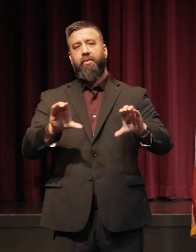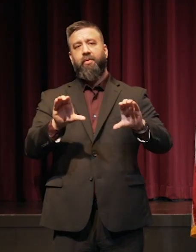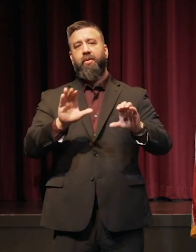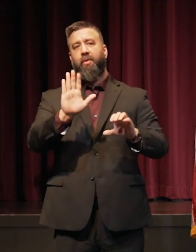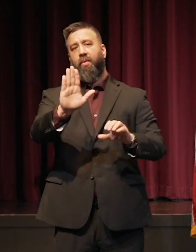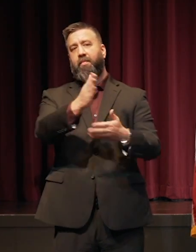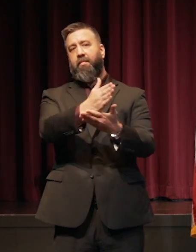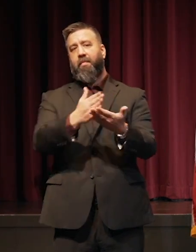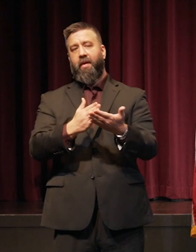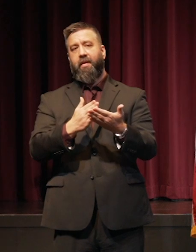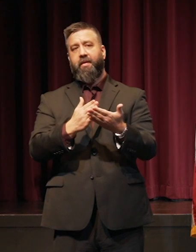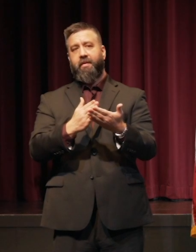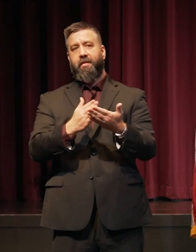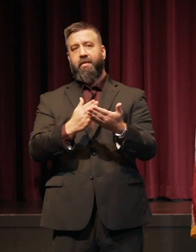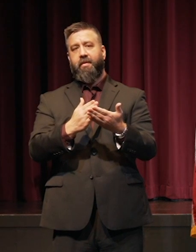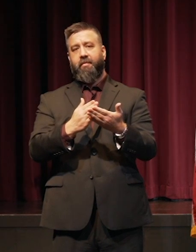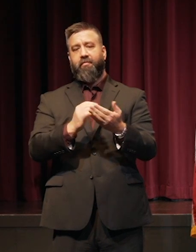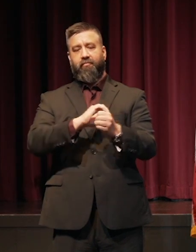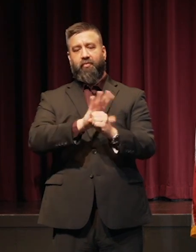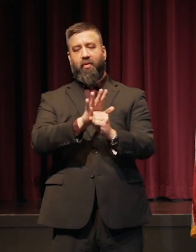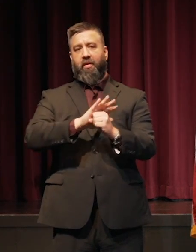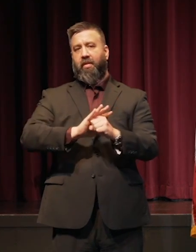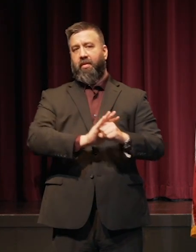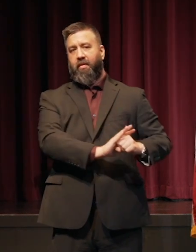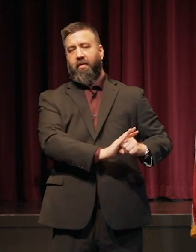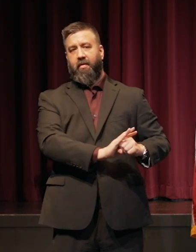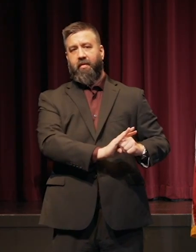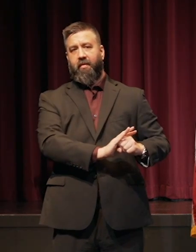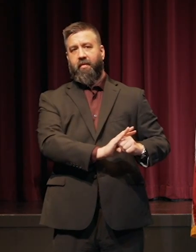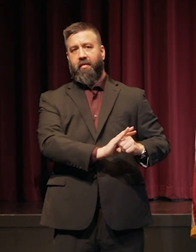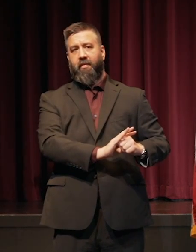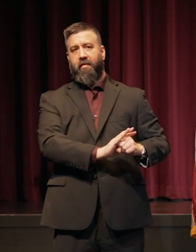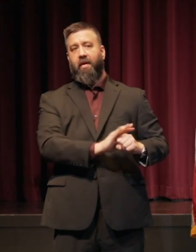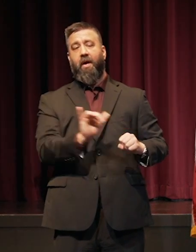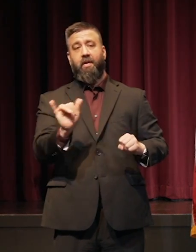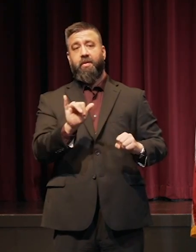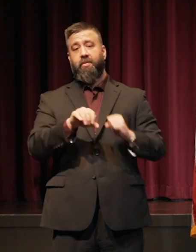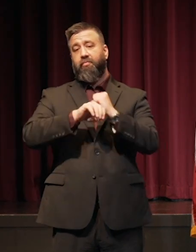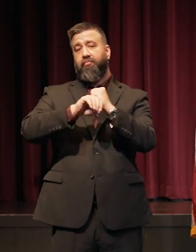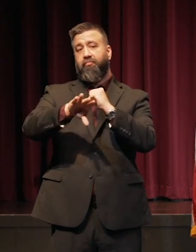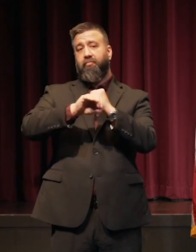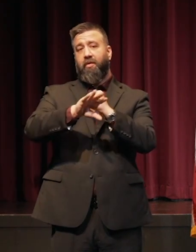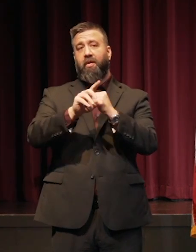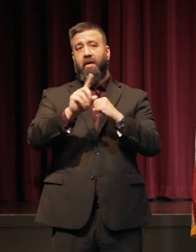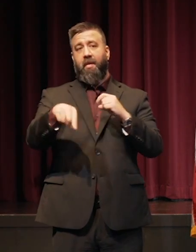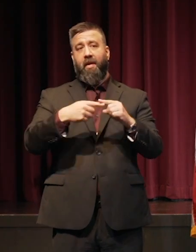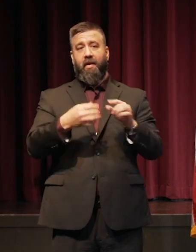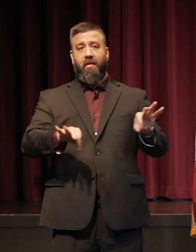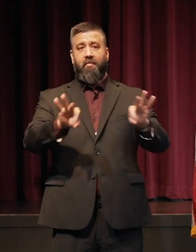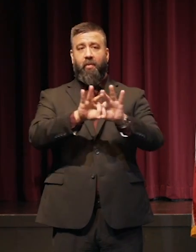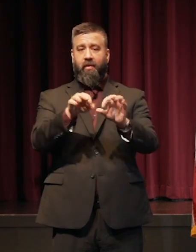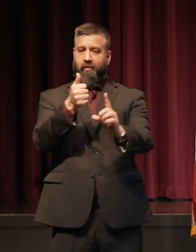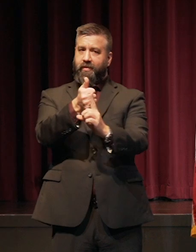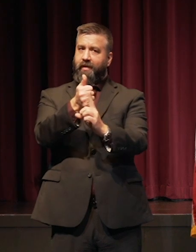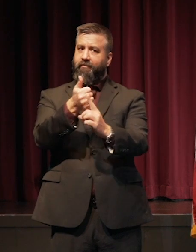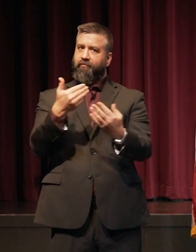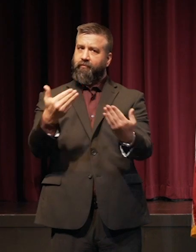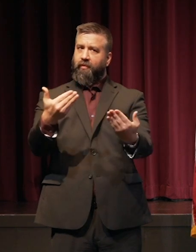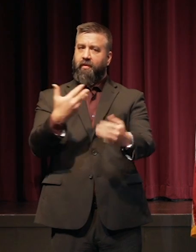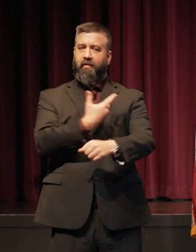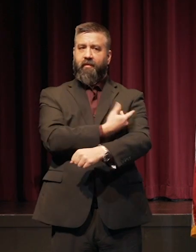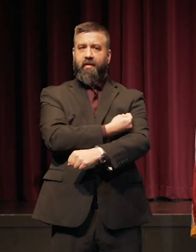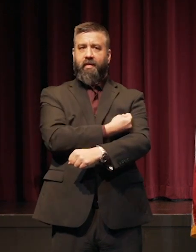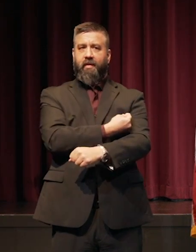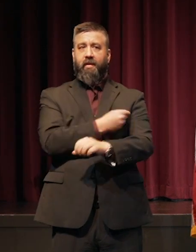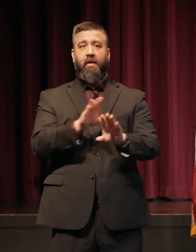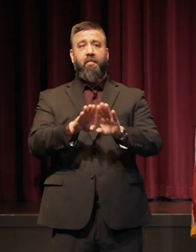keep this virus in check and to spread the word in our community about the importance of getting vaccinated. And before